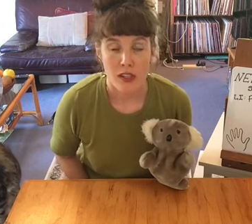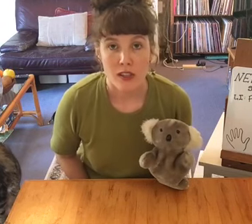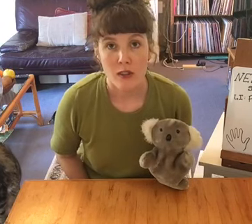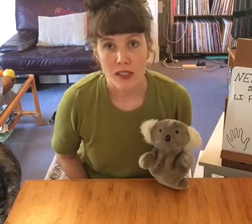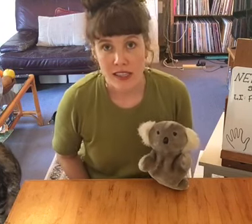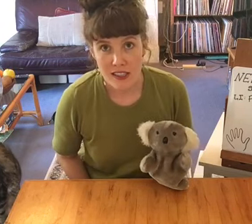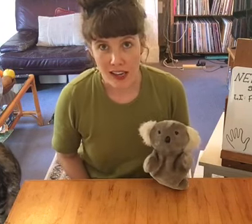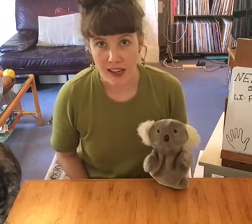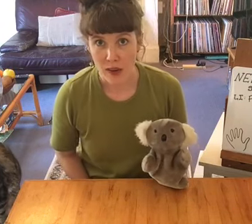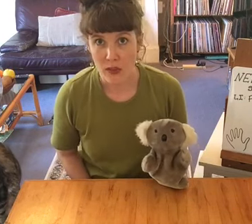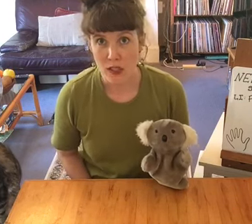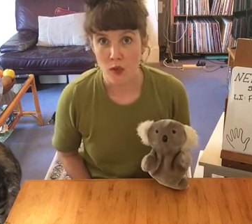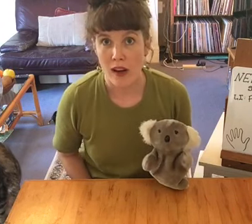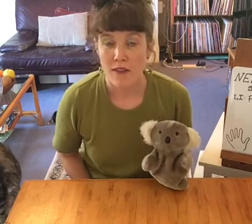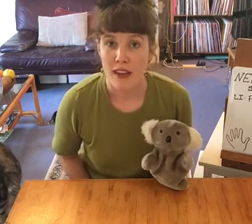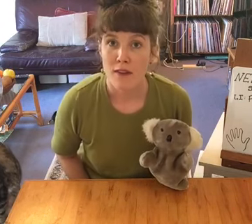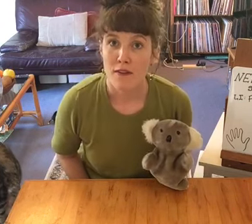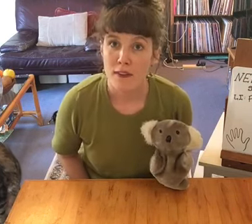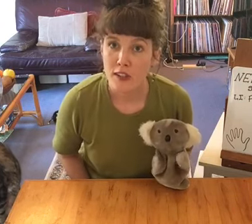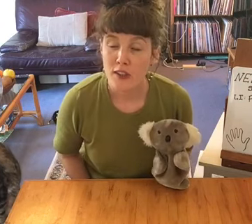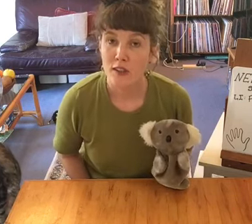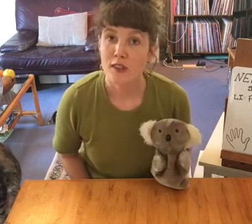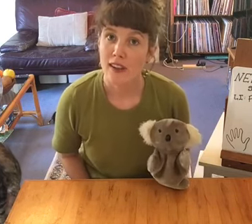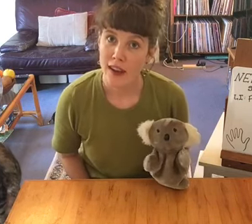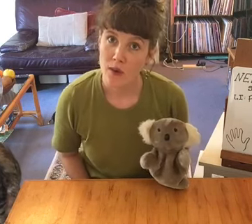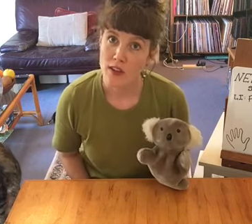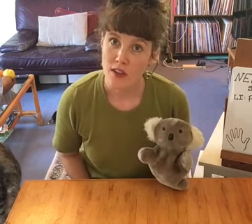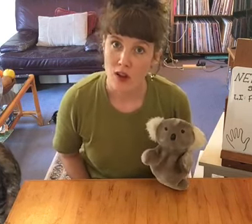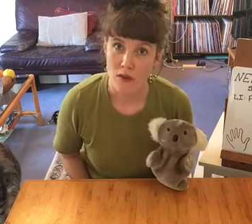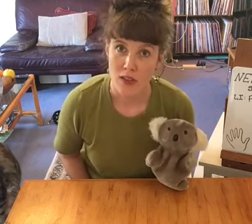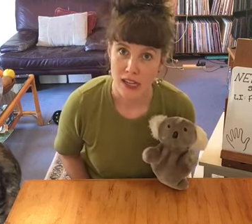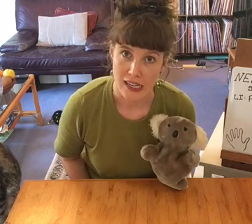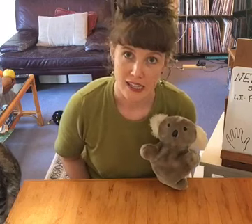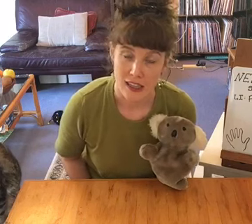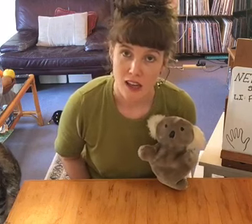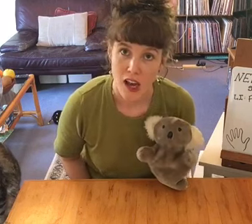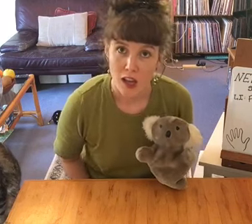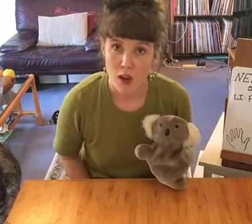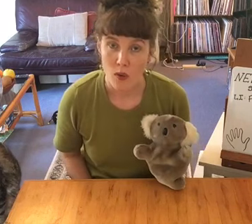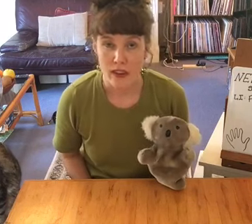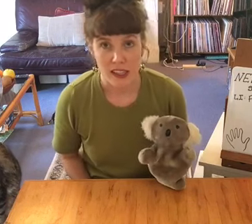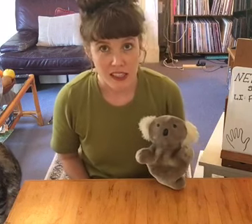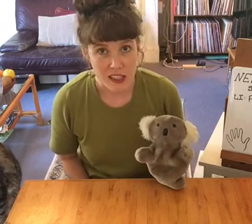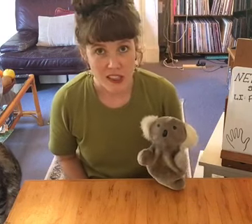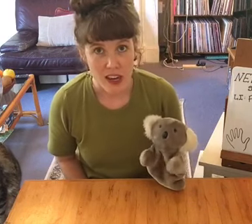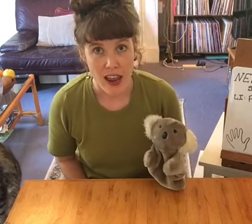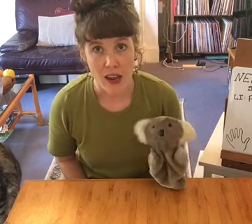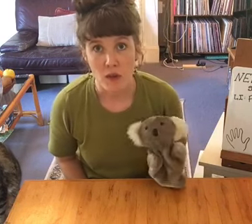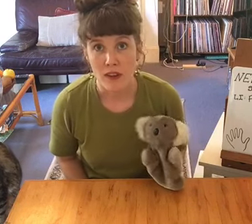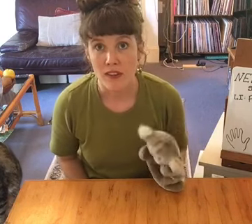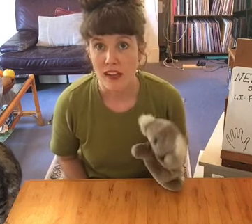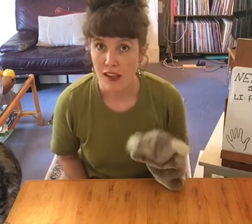New Zealand Sign Language is one of the official languages of New Zealand, along with English and with Te Reo